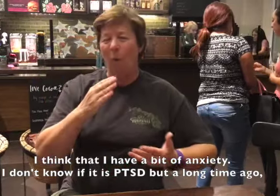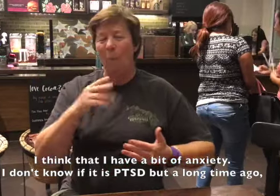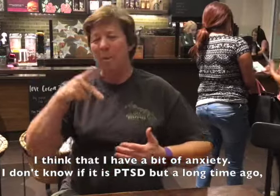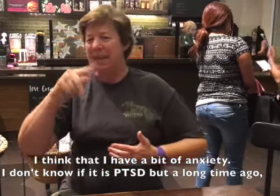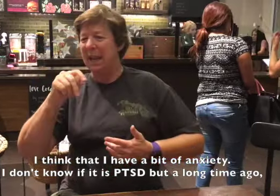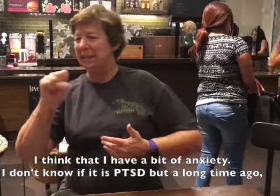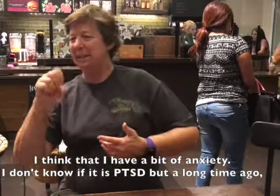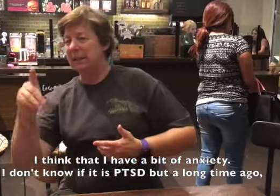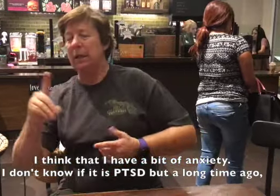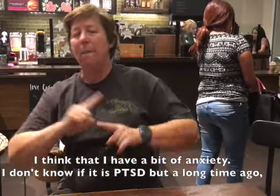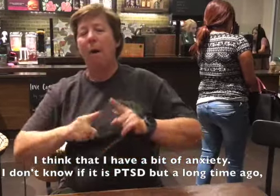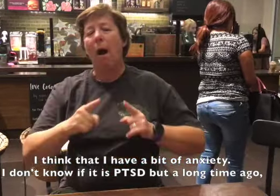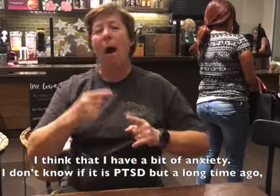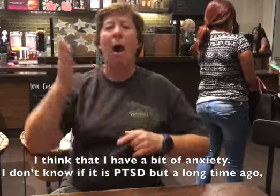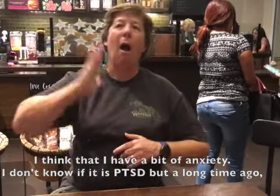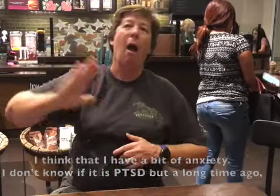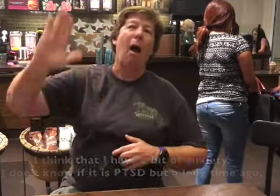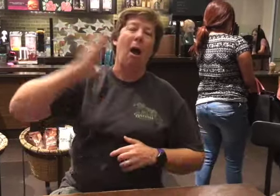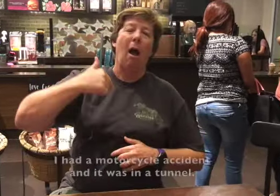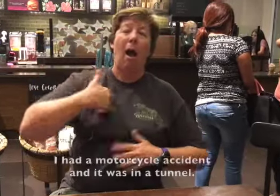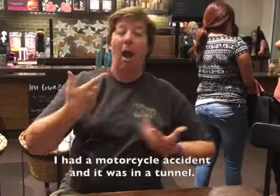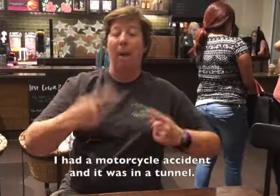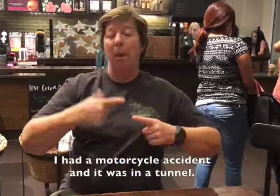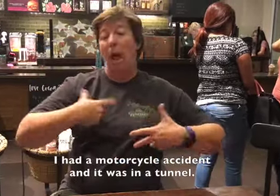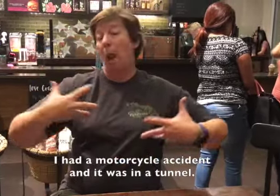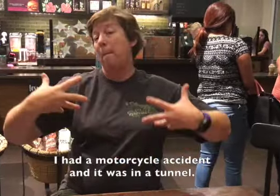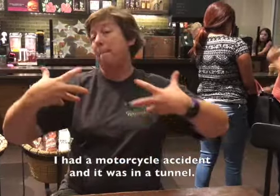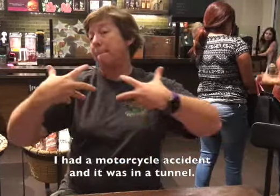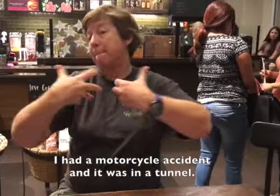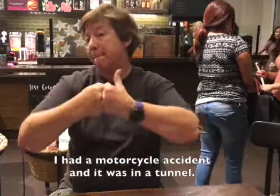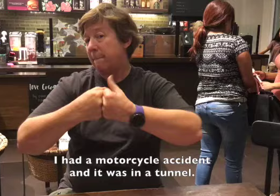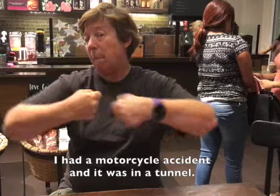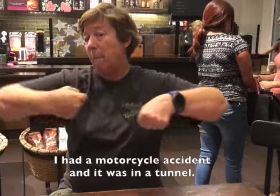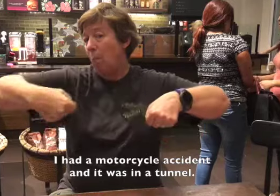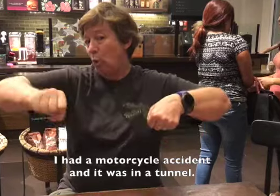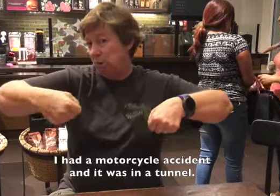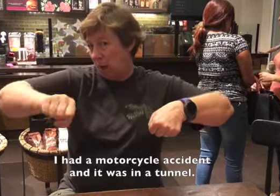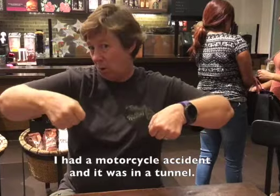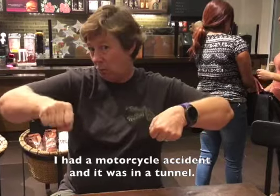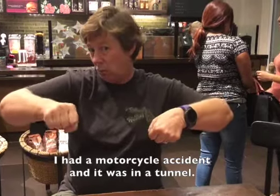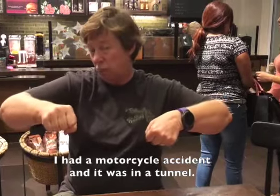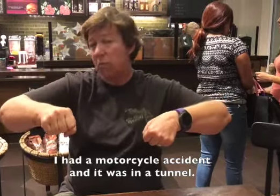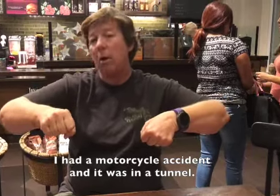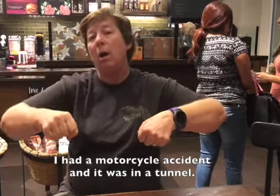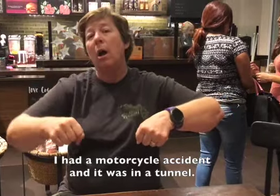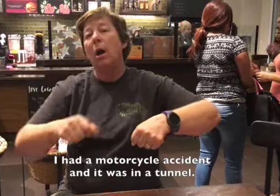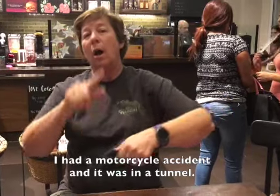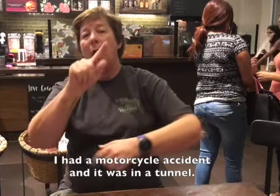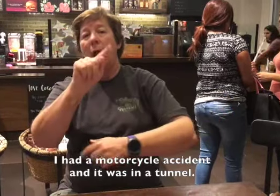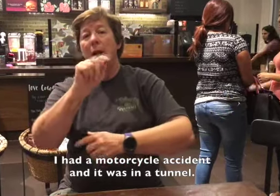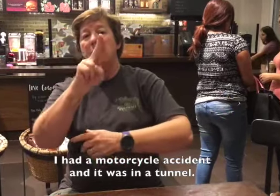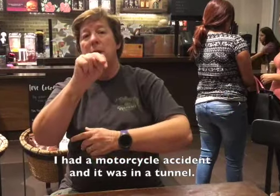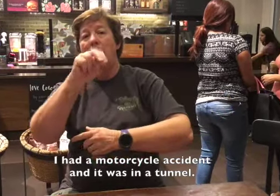but a long time ago, I had a motorcycle accident, and it was in a tunnel.